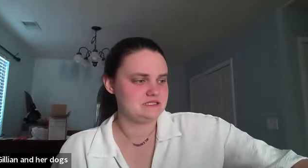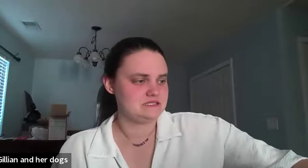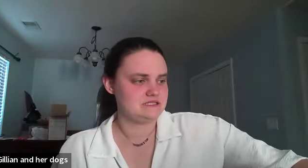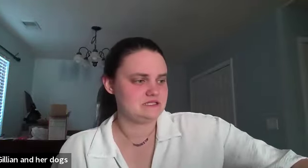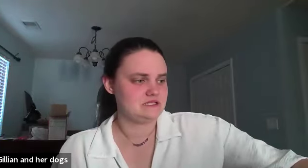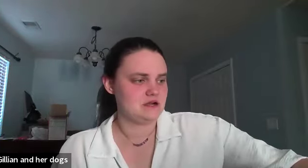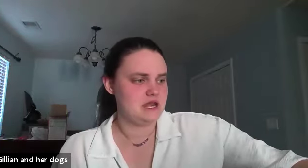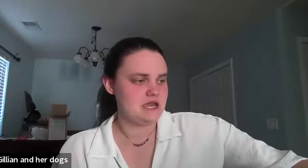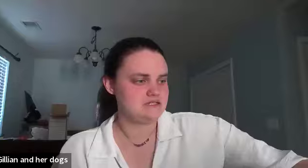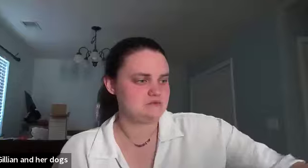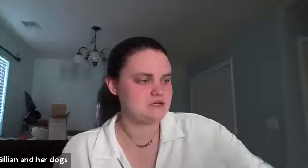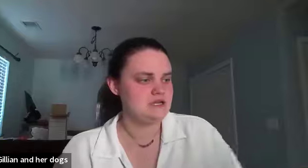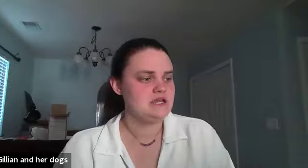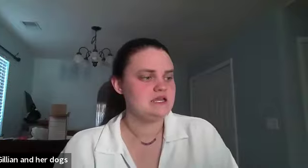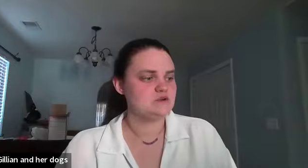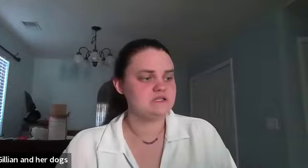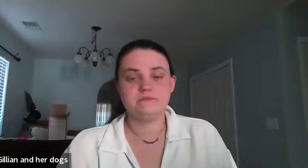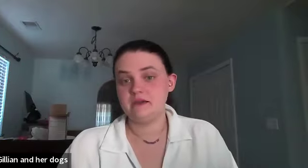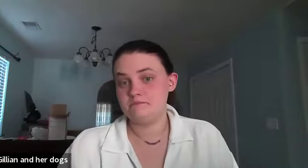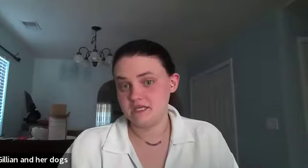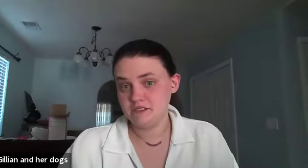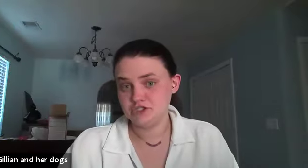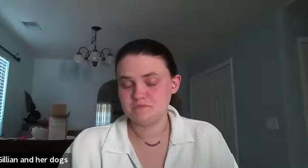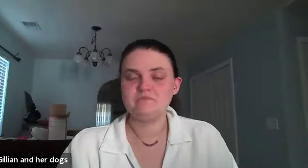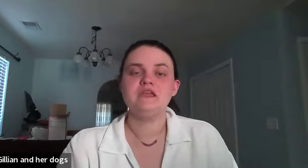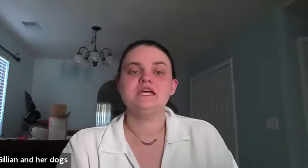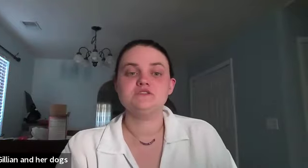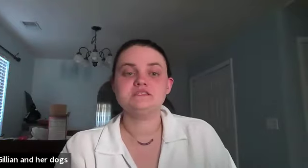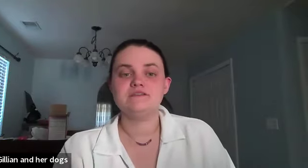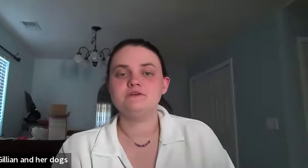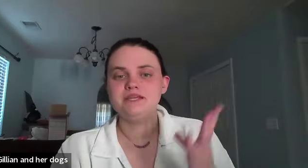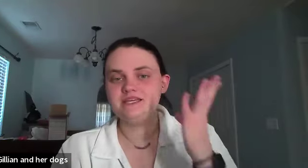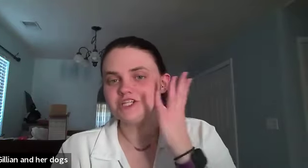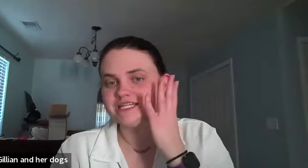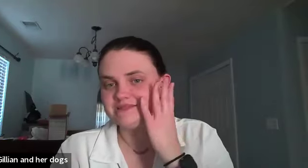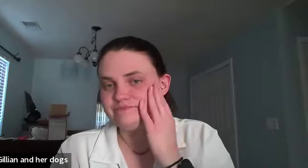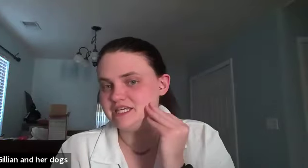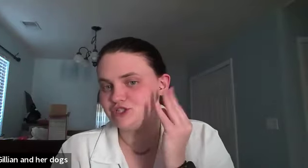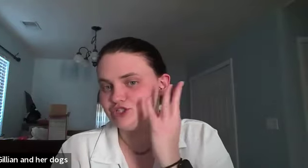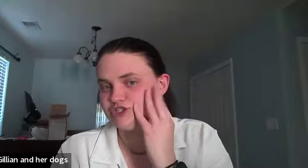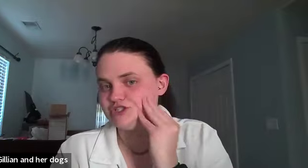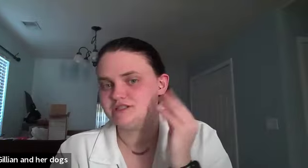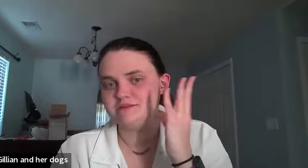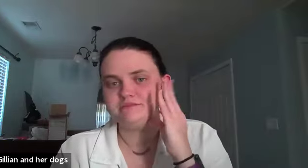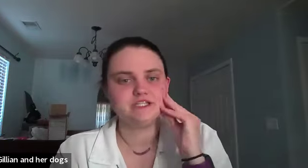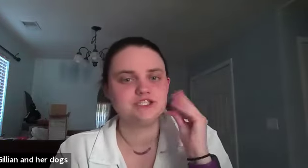let's see. Our next one is going to be a peach. And so the sign for peach is peach,